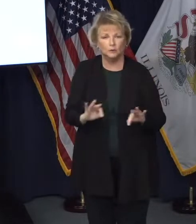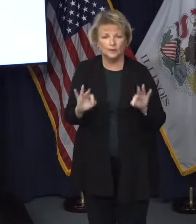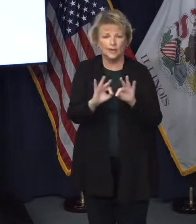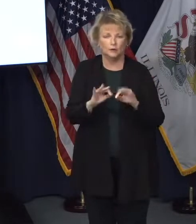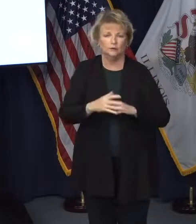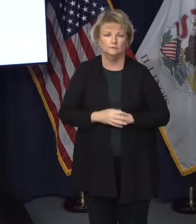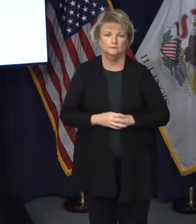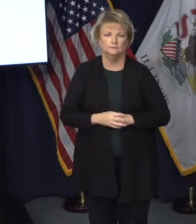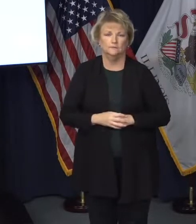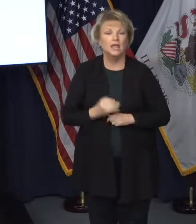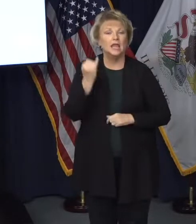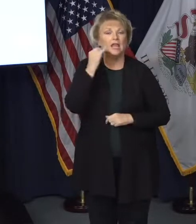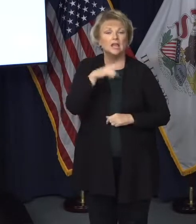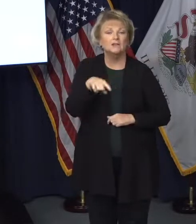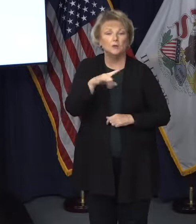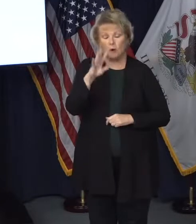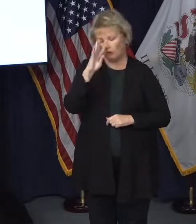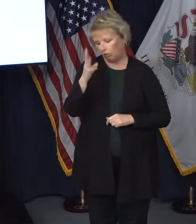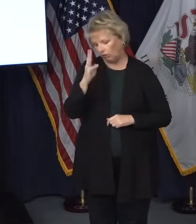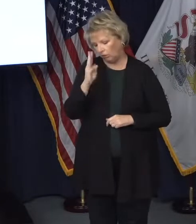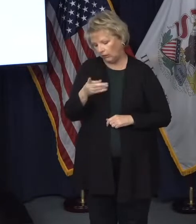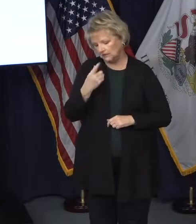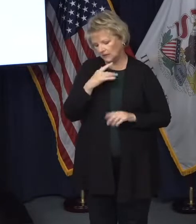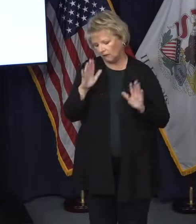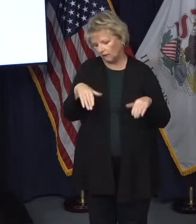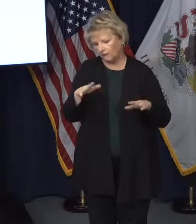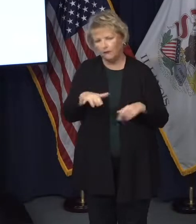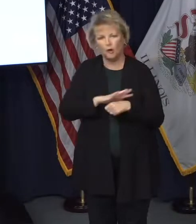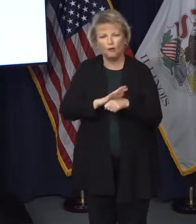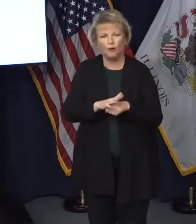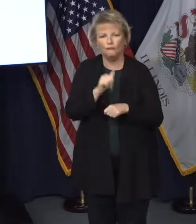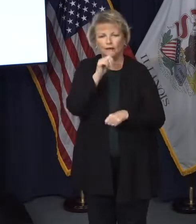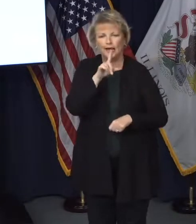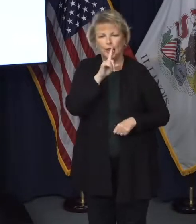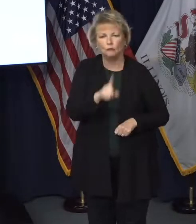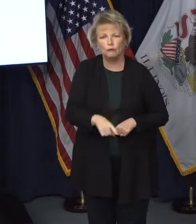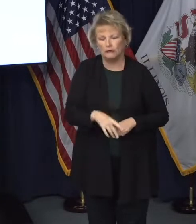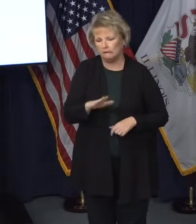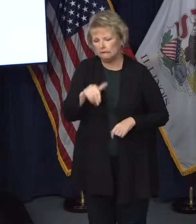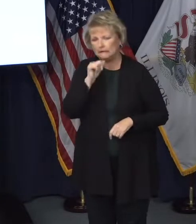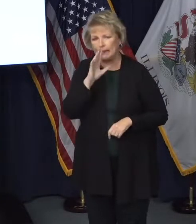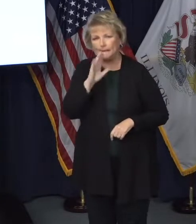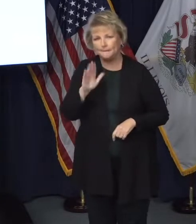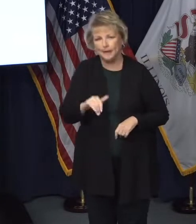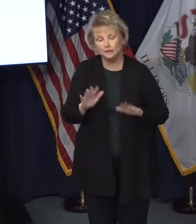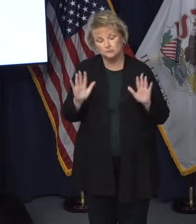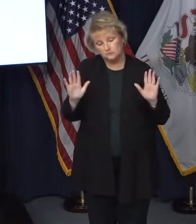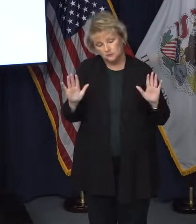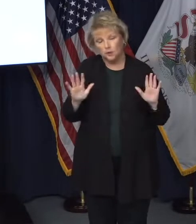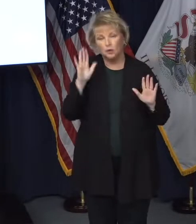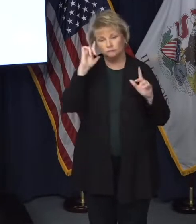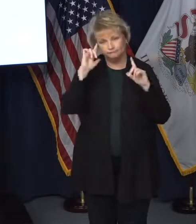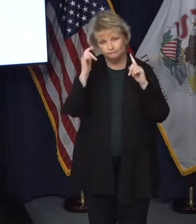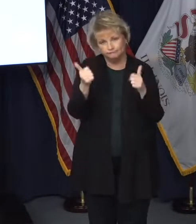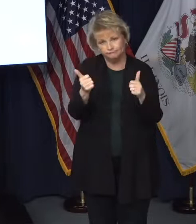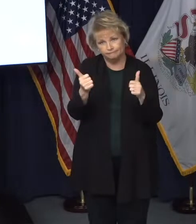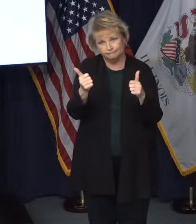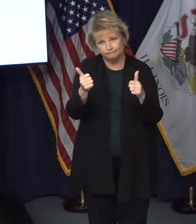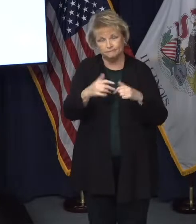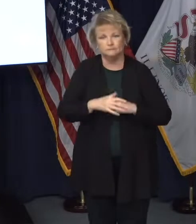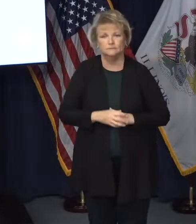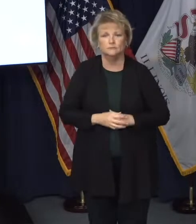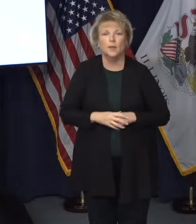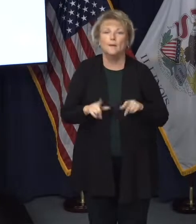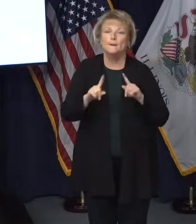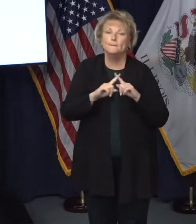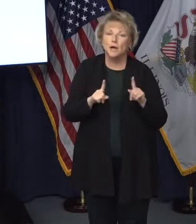If people want to bury their heads in the sand and pretend that this virus doesn't exist or it's not that bad, I guess they're free to do so.